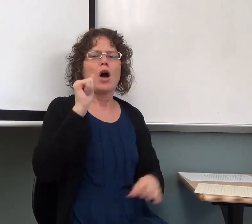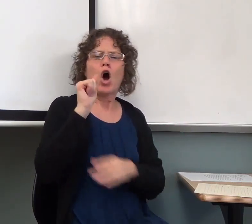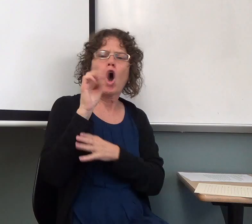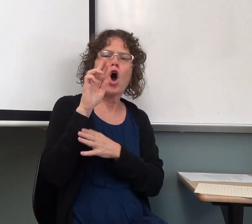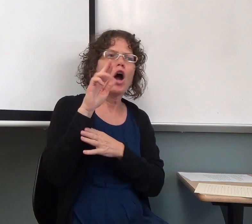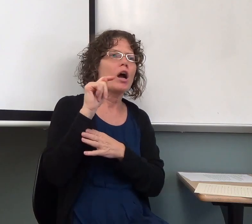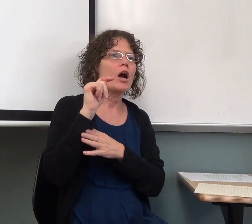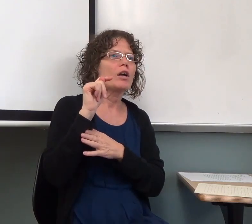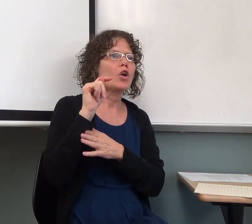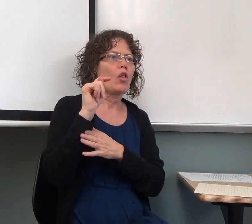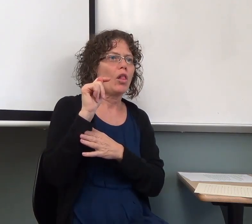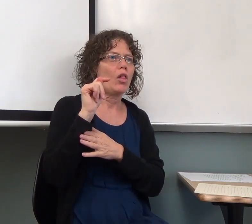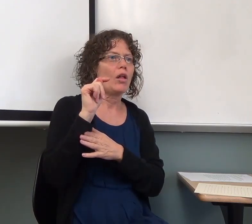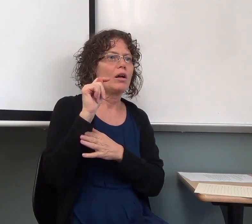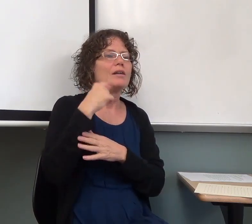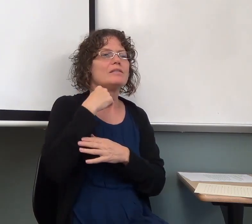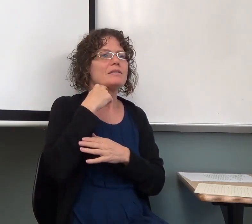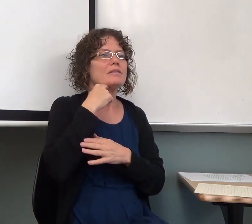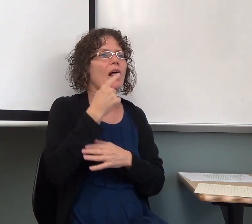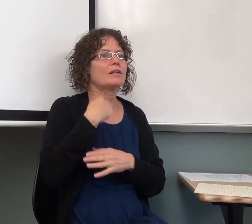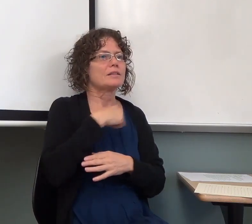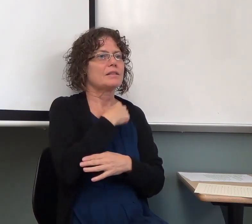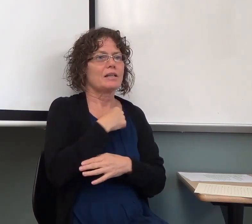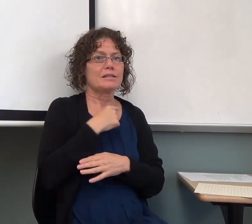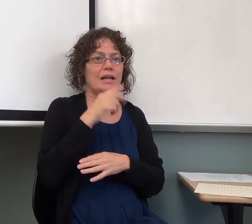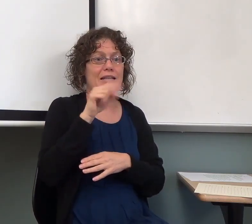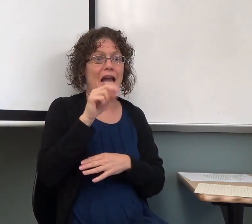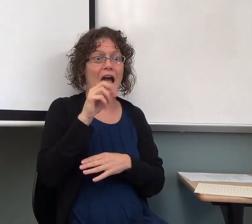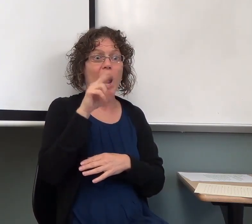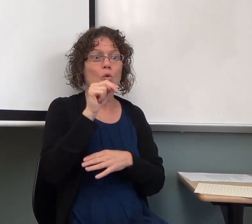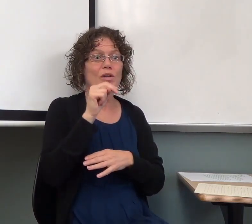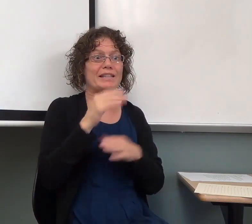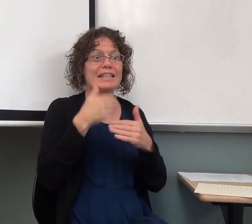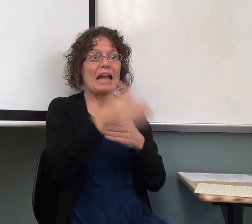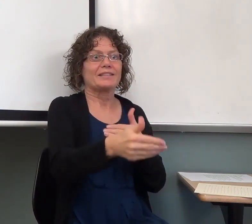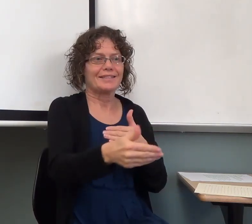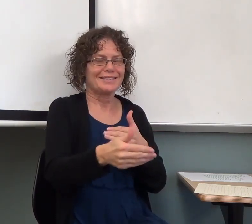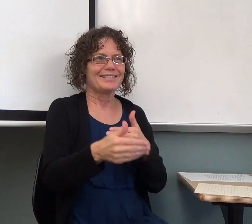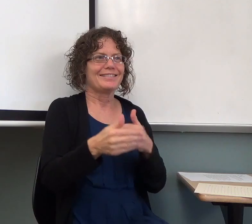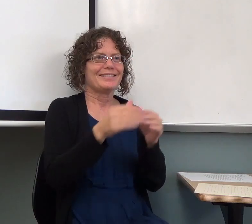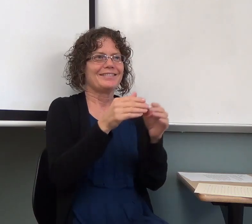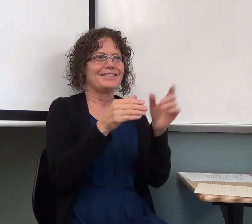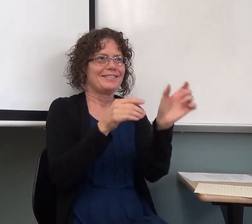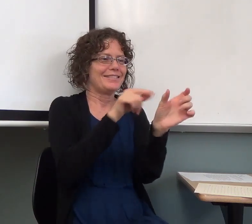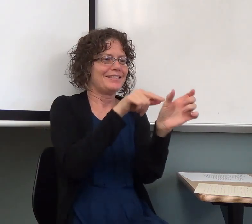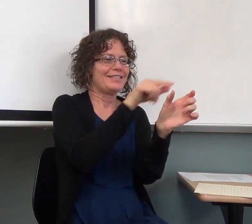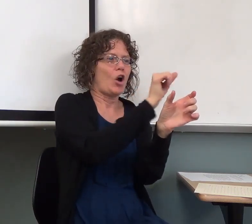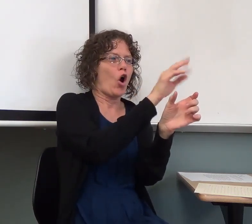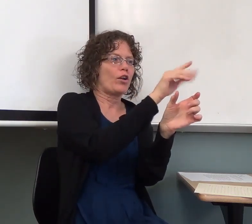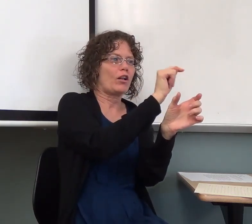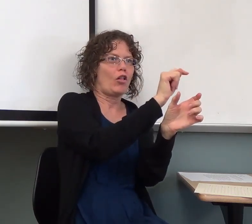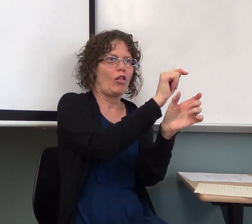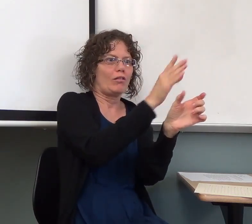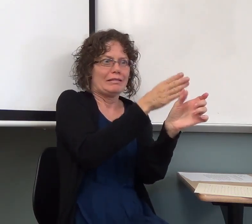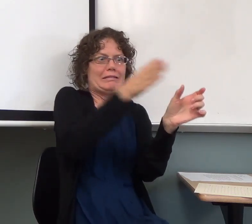article tells us a noun is coming. Articles of an example of articles